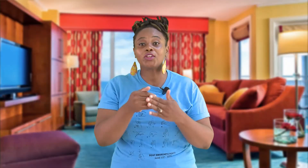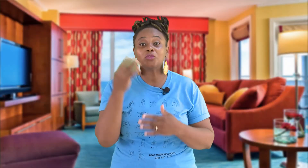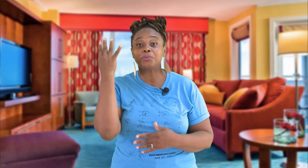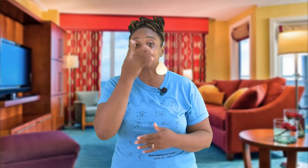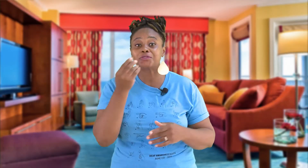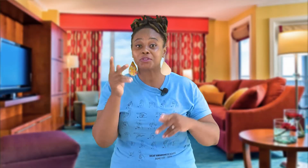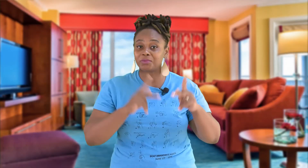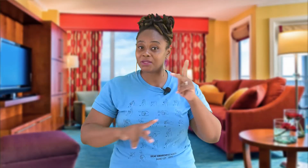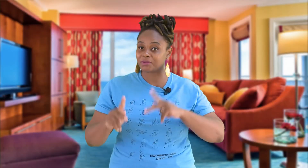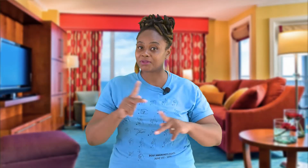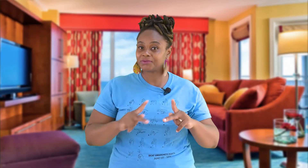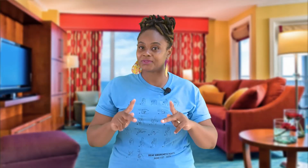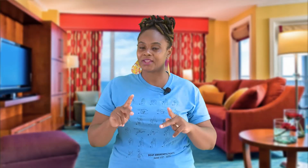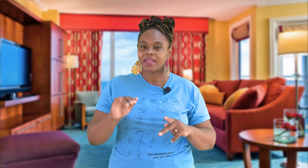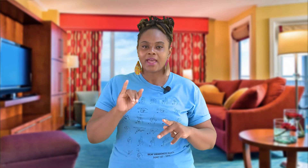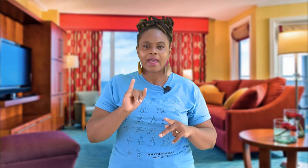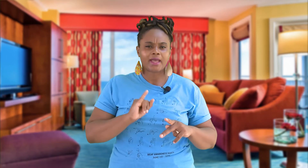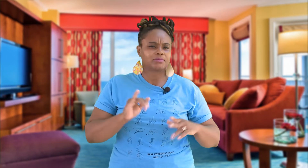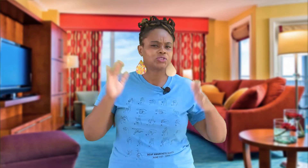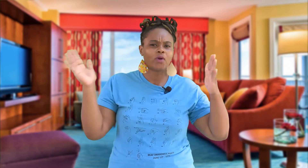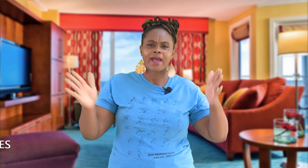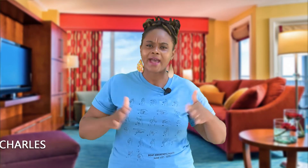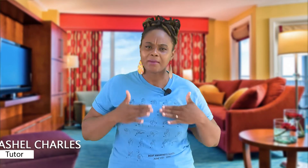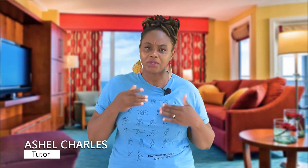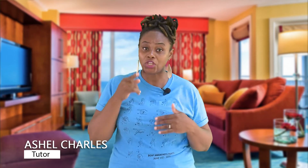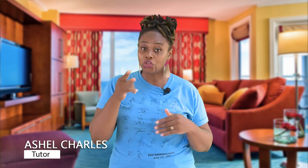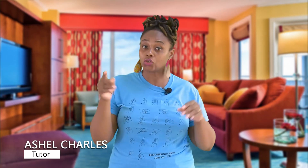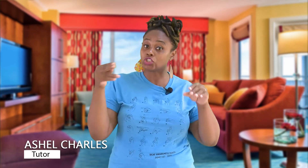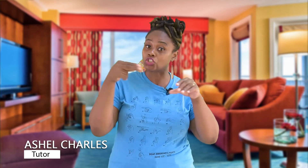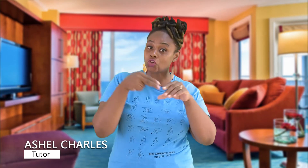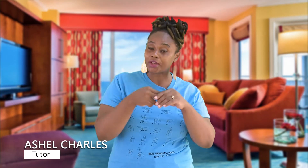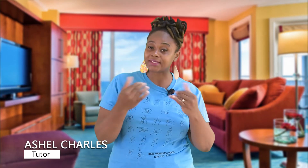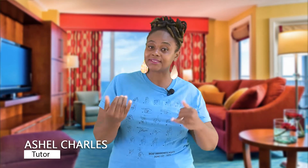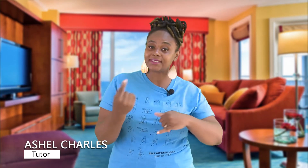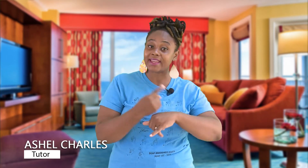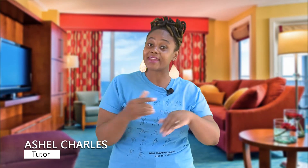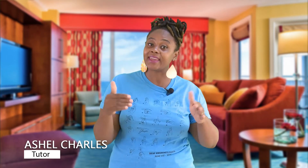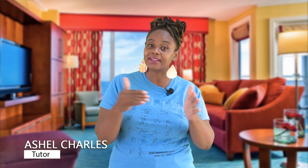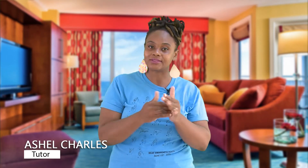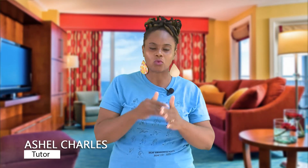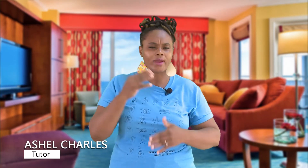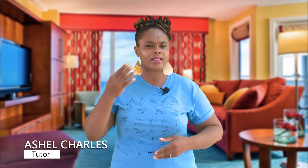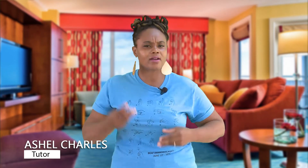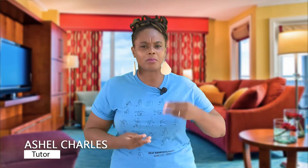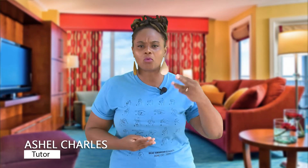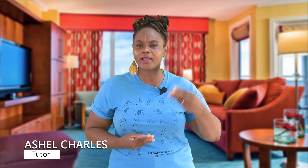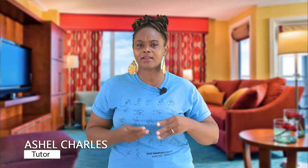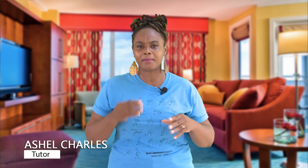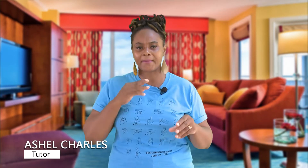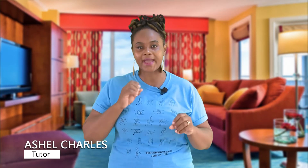all you beautiful people. I'm so happy you could join us today again. Welcome, welcome